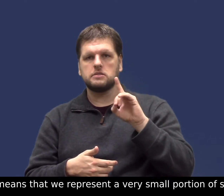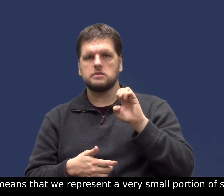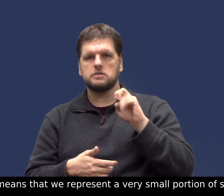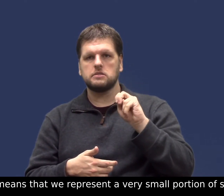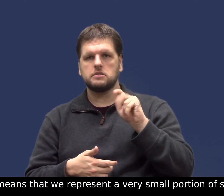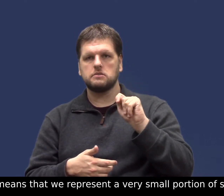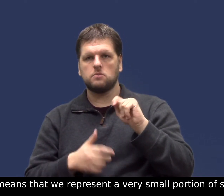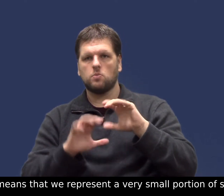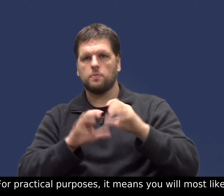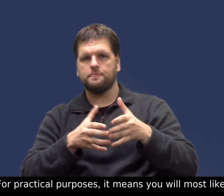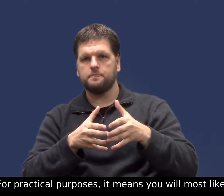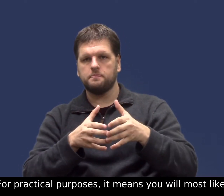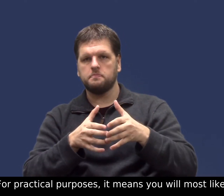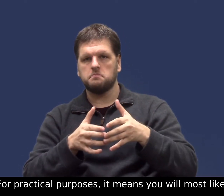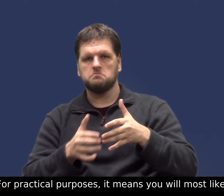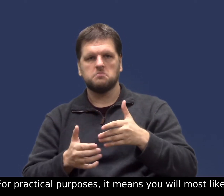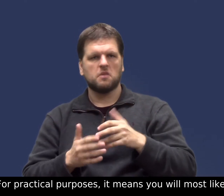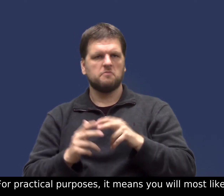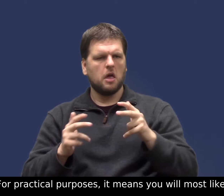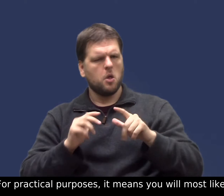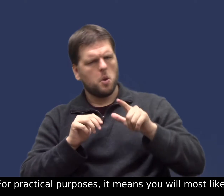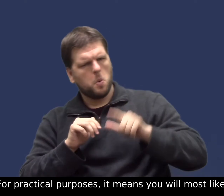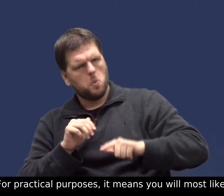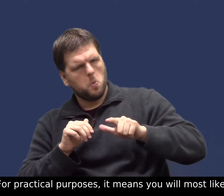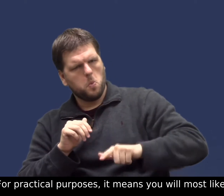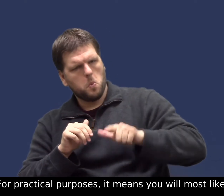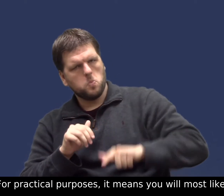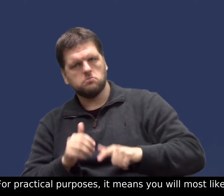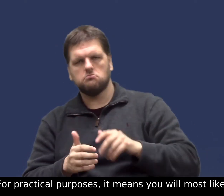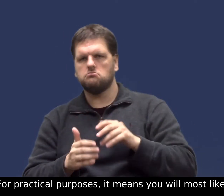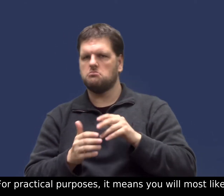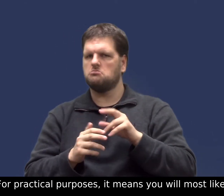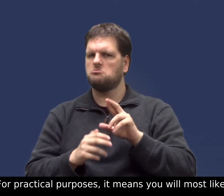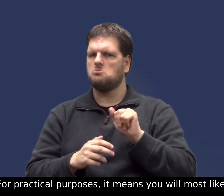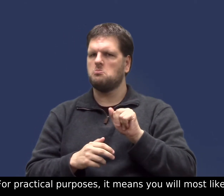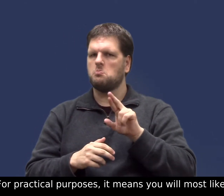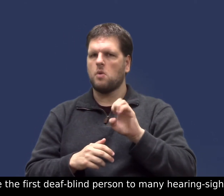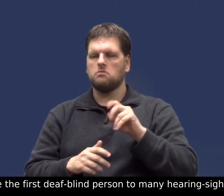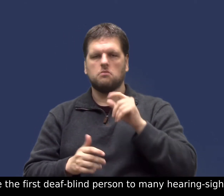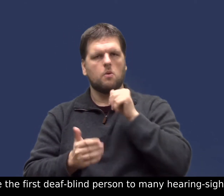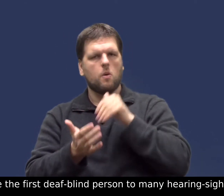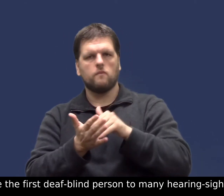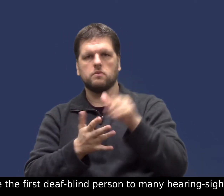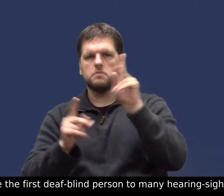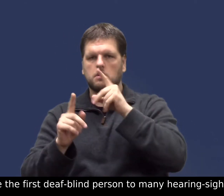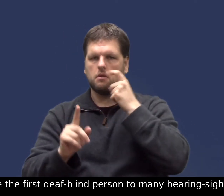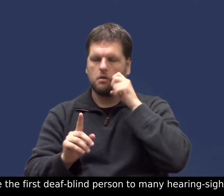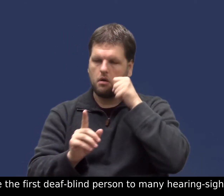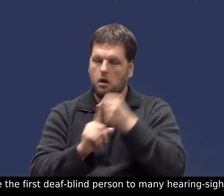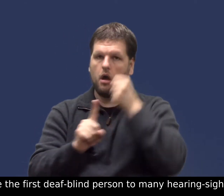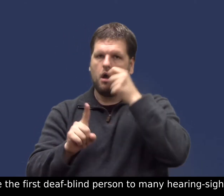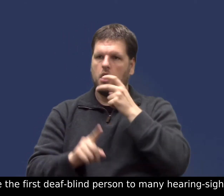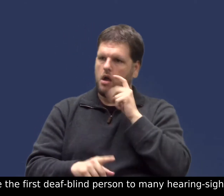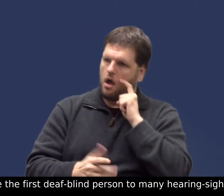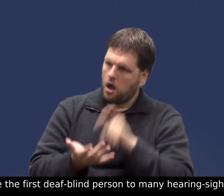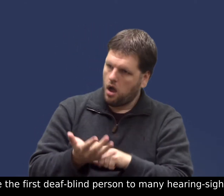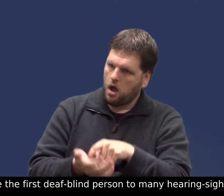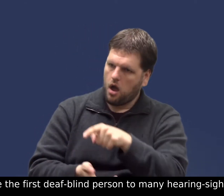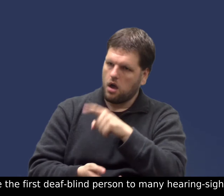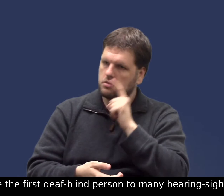society. For practical purposes, it means you will most likely be the first deaf-blind person to many